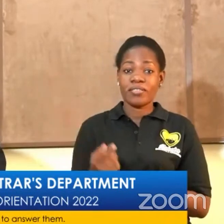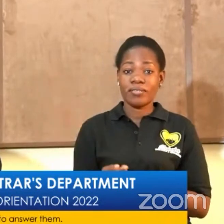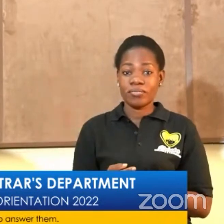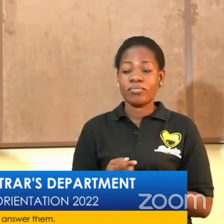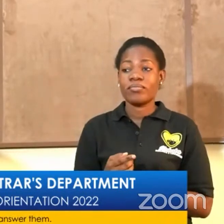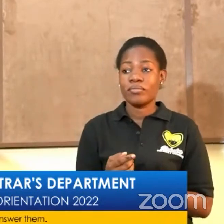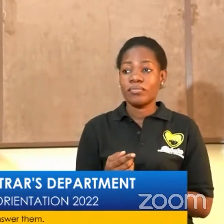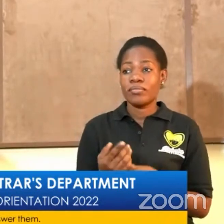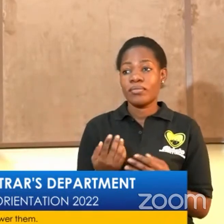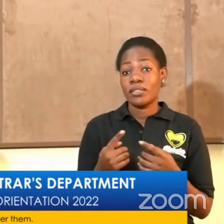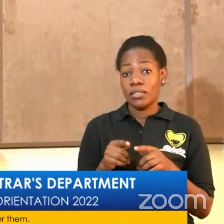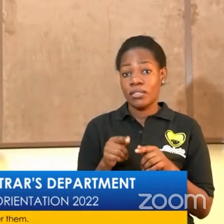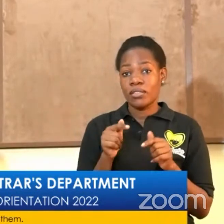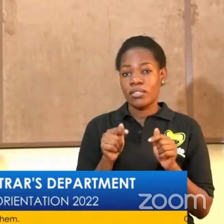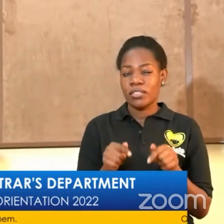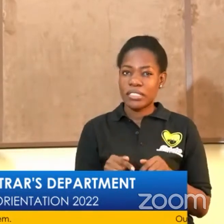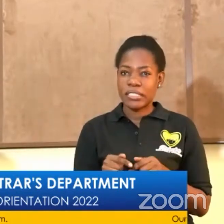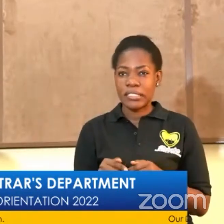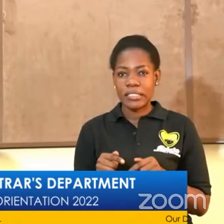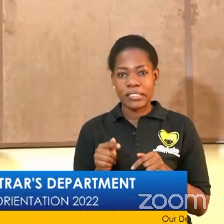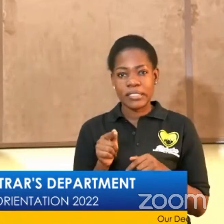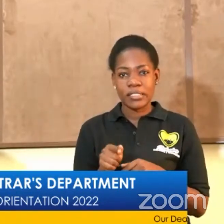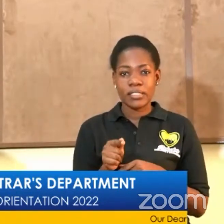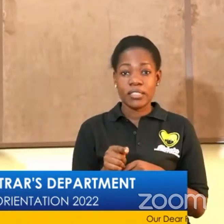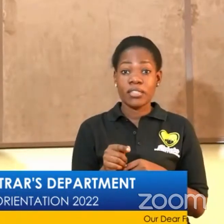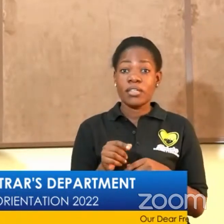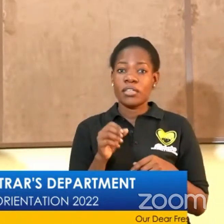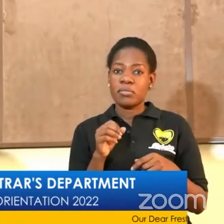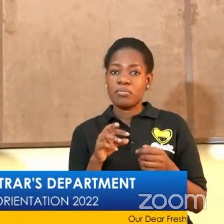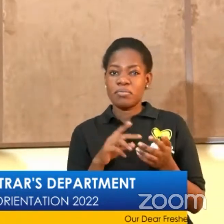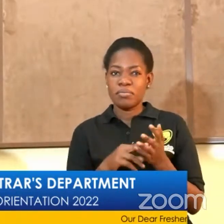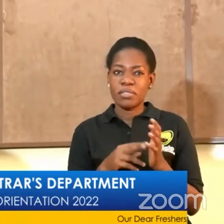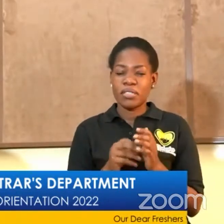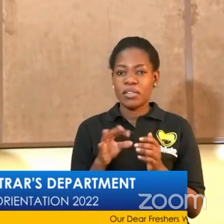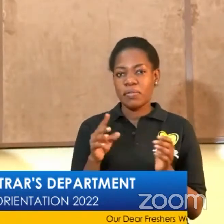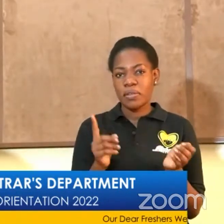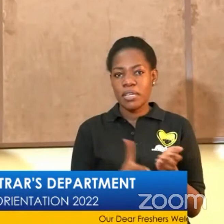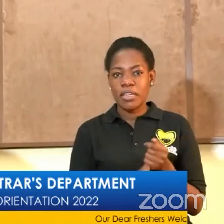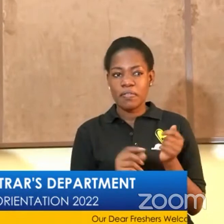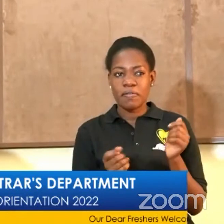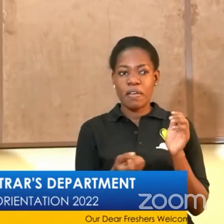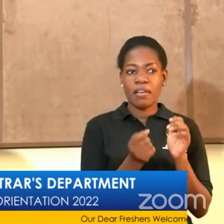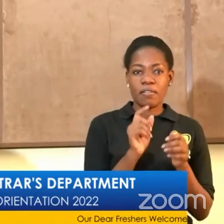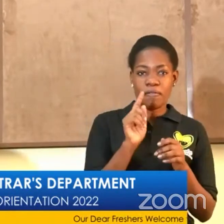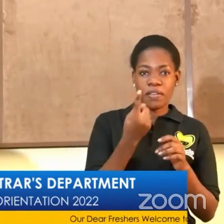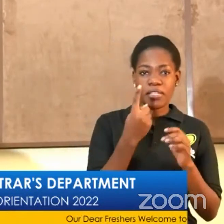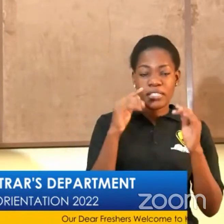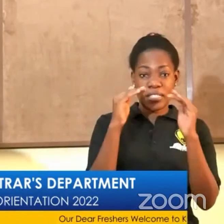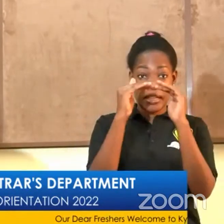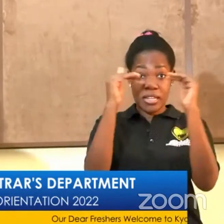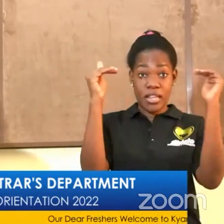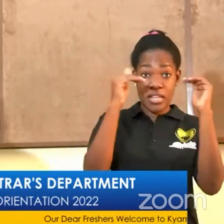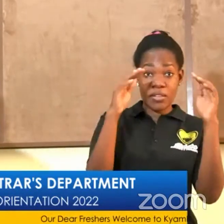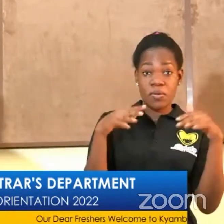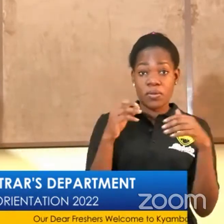Now, this is not a guarantee. When you get a first class, when you get a second class upper, it's not a guarantee that you are